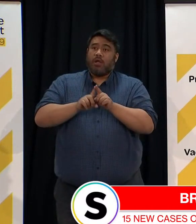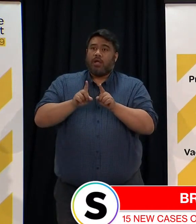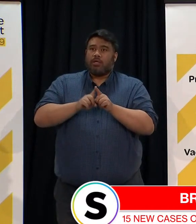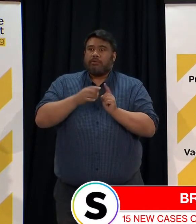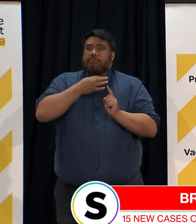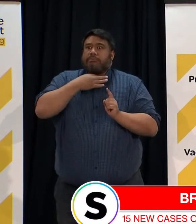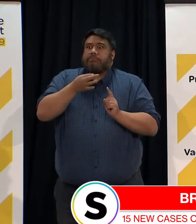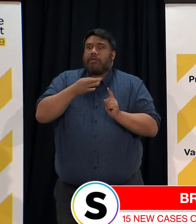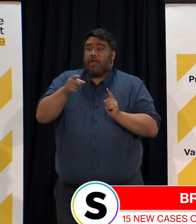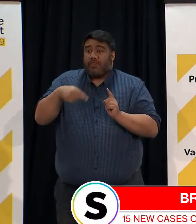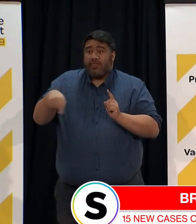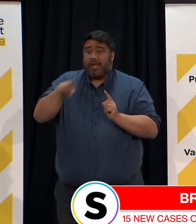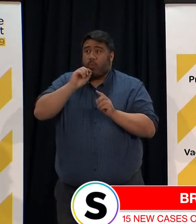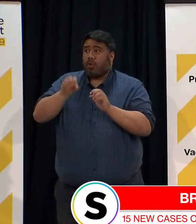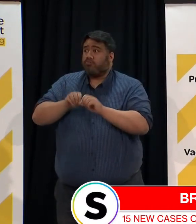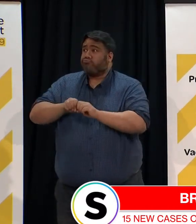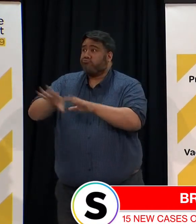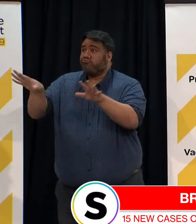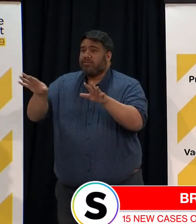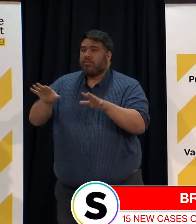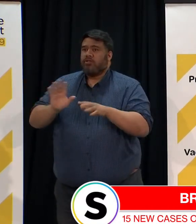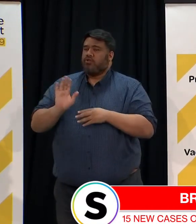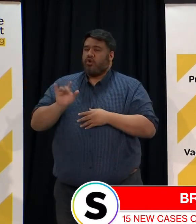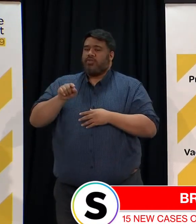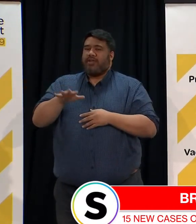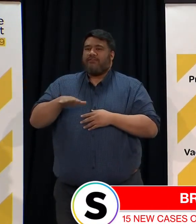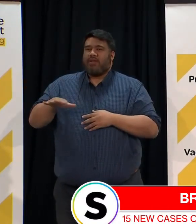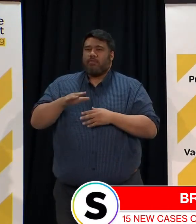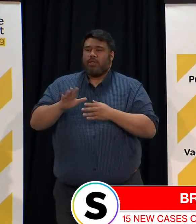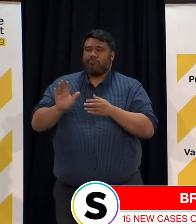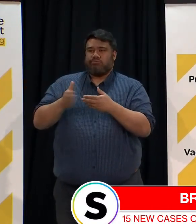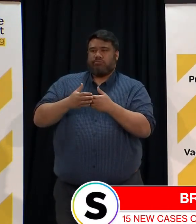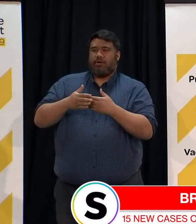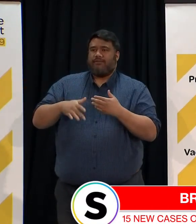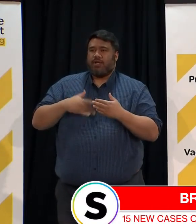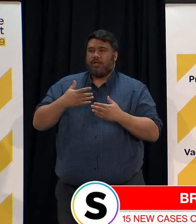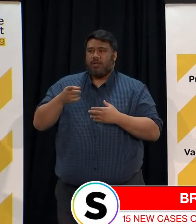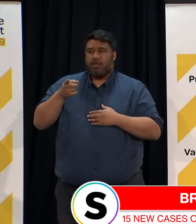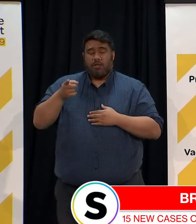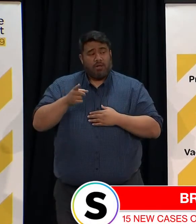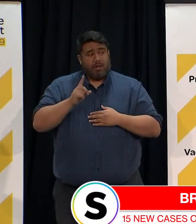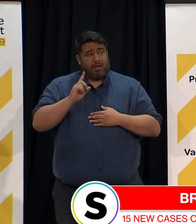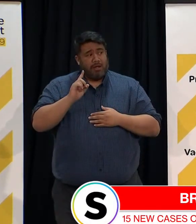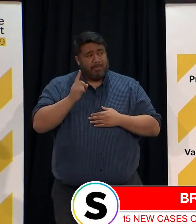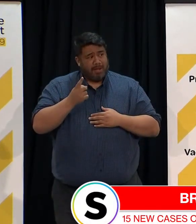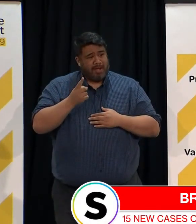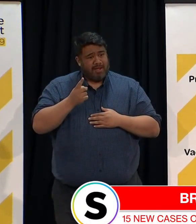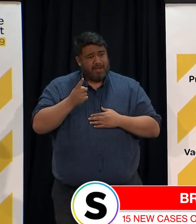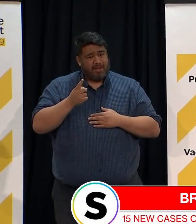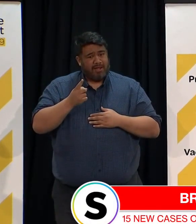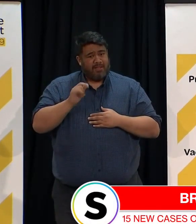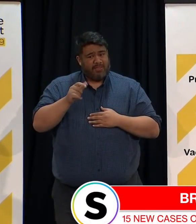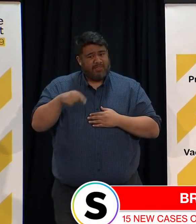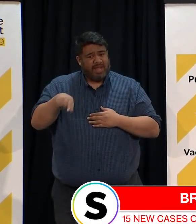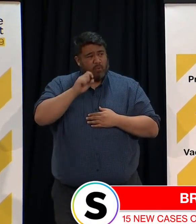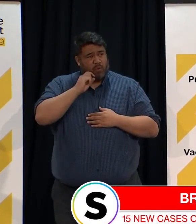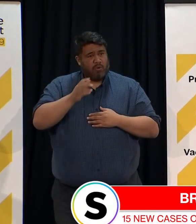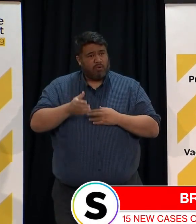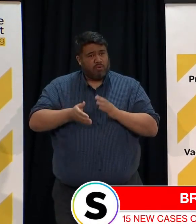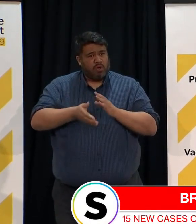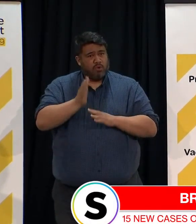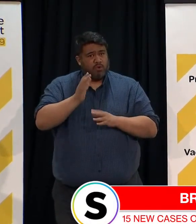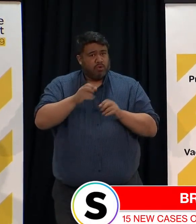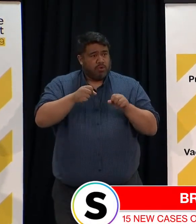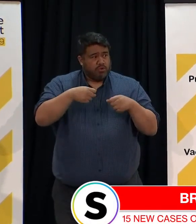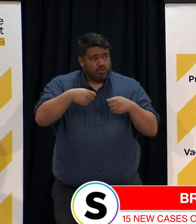risk of onward transmission out of that family into the wider community. They would have been doing presumably trips to essential